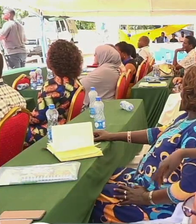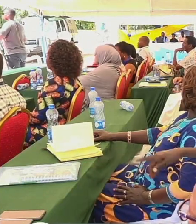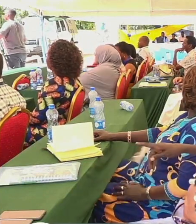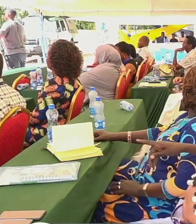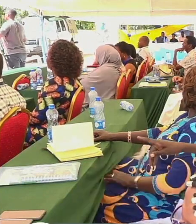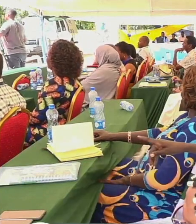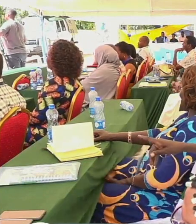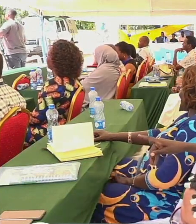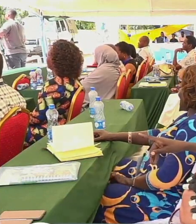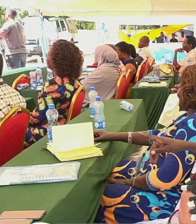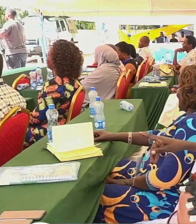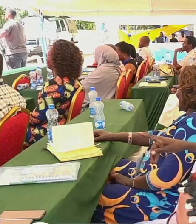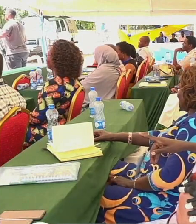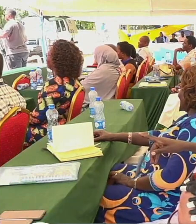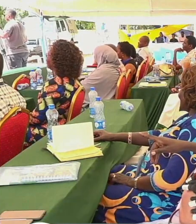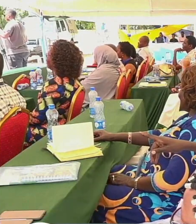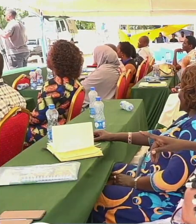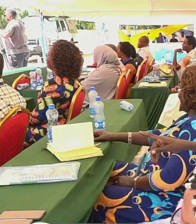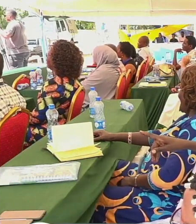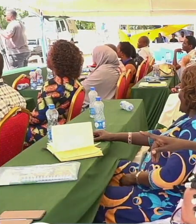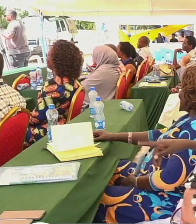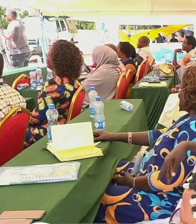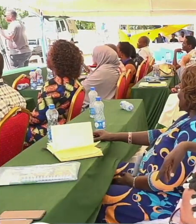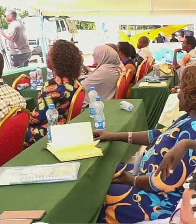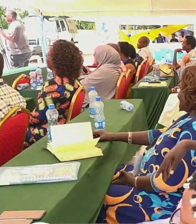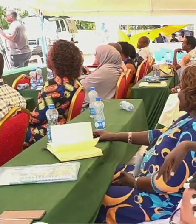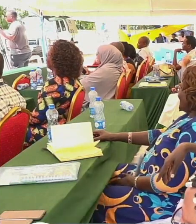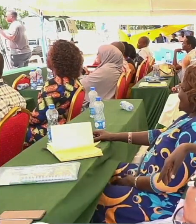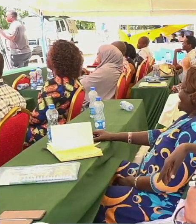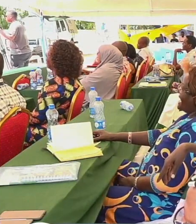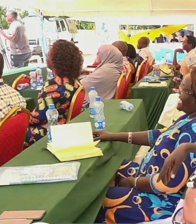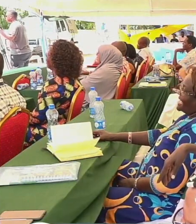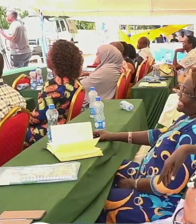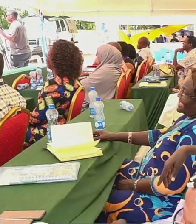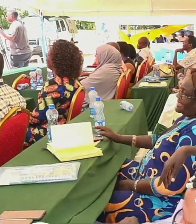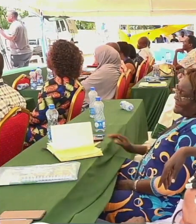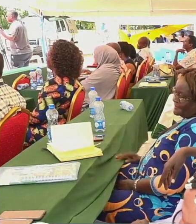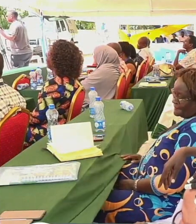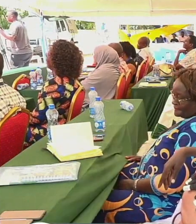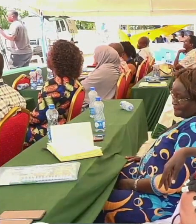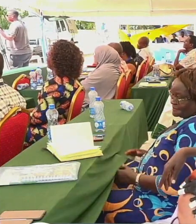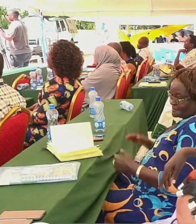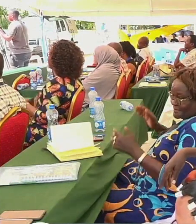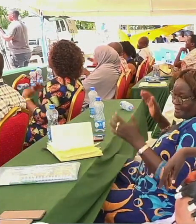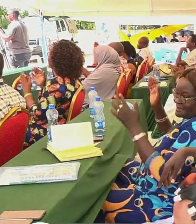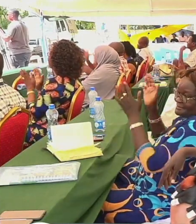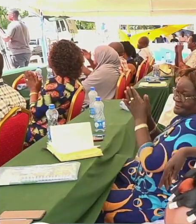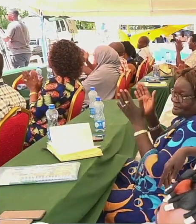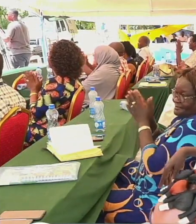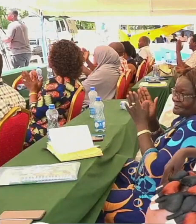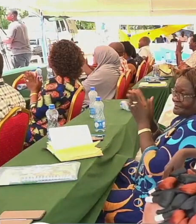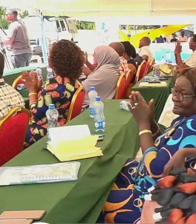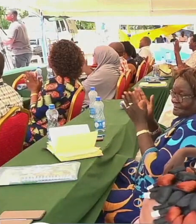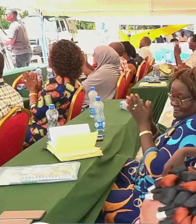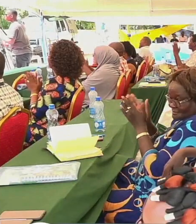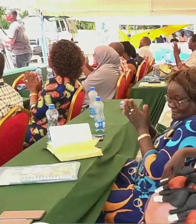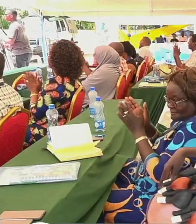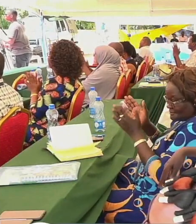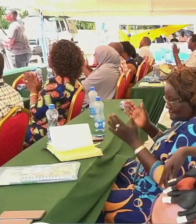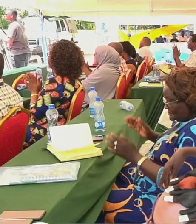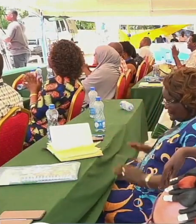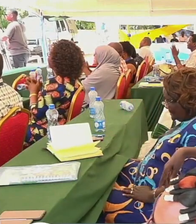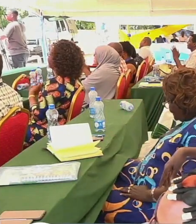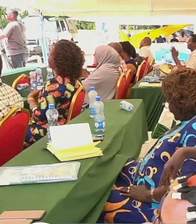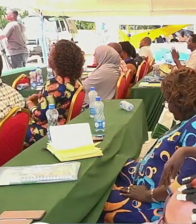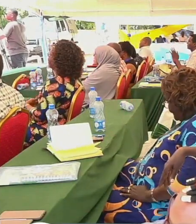it when I said something, but it has been there anyway. It's been there. So makofi kwa Siaya pia kwa kuja na flag yao.